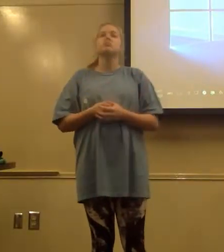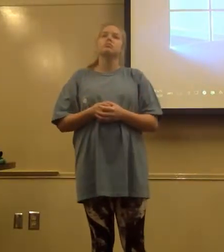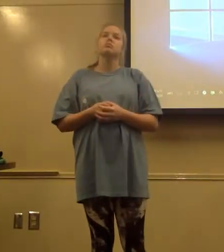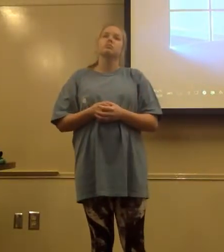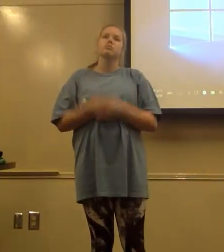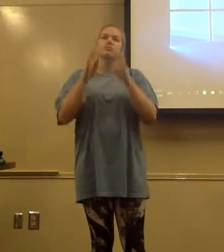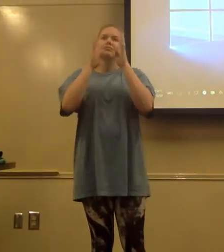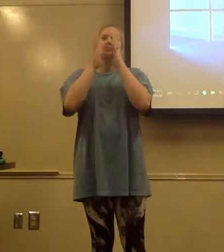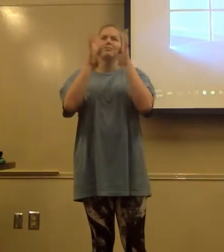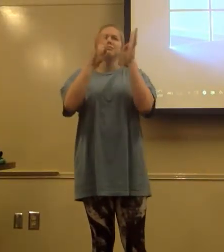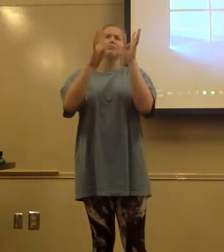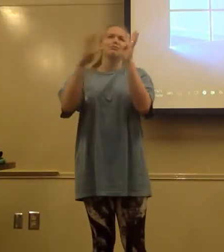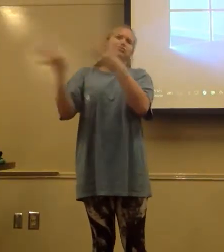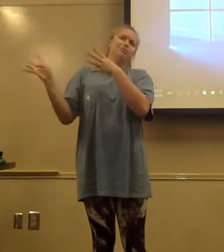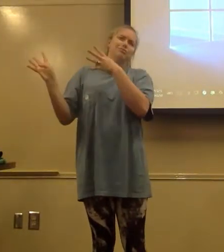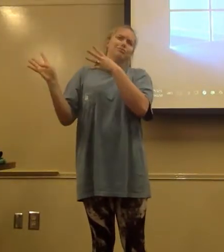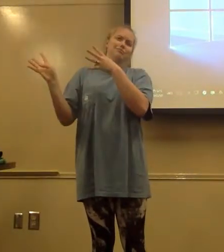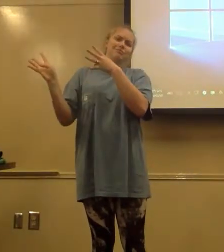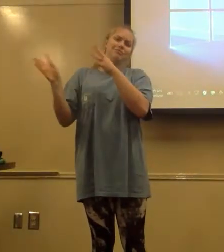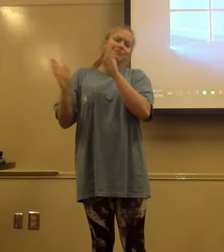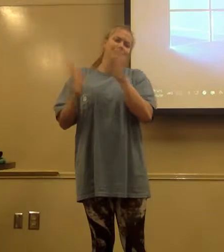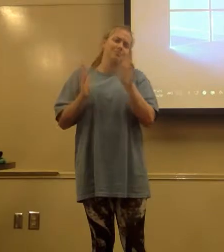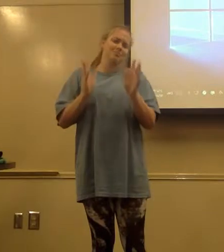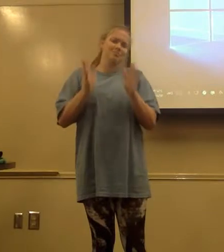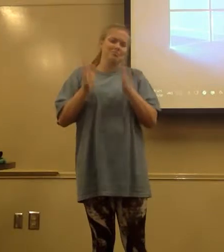ignoring the general public and going straight, trying to train the